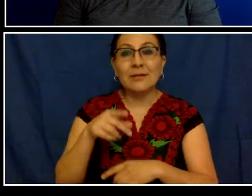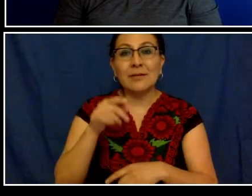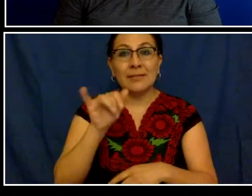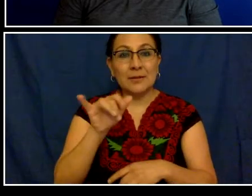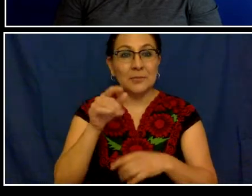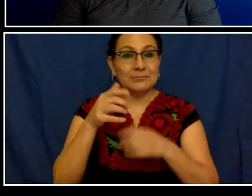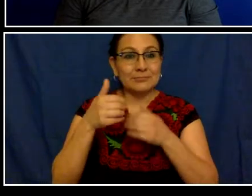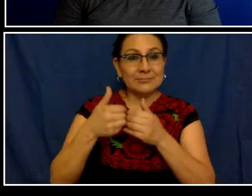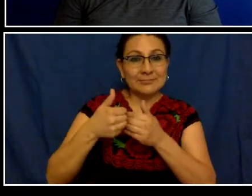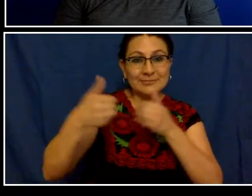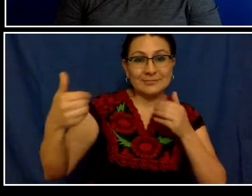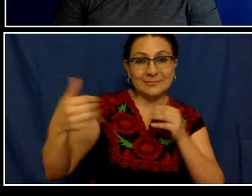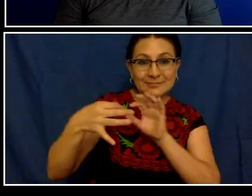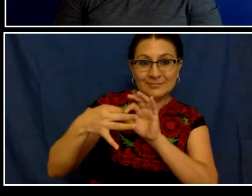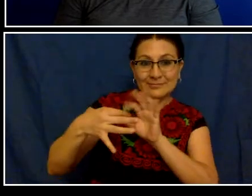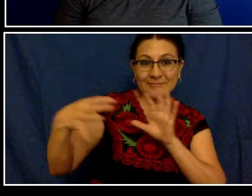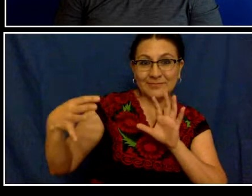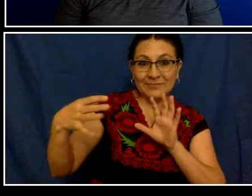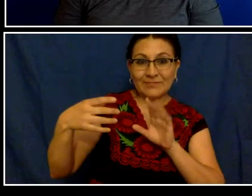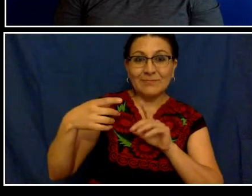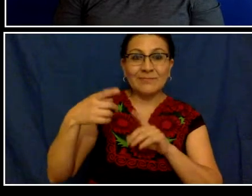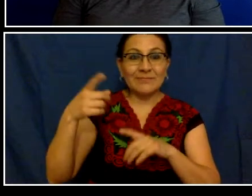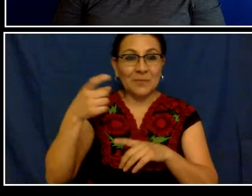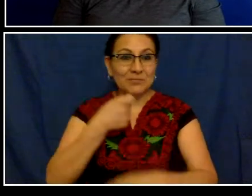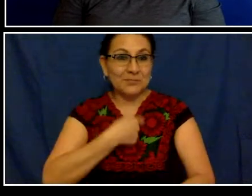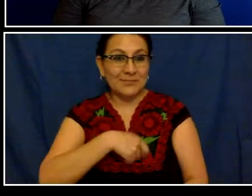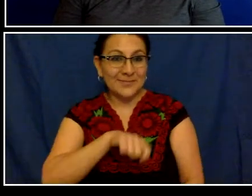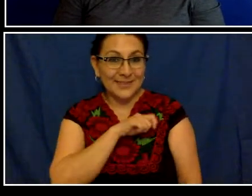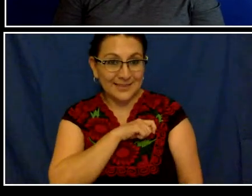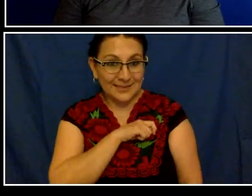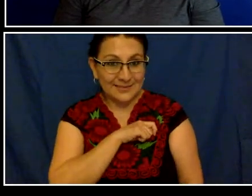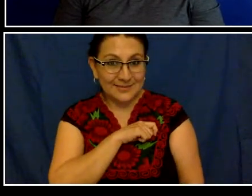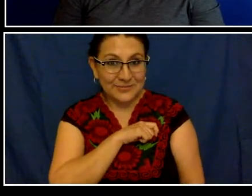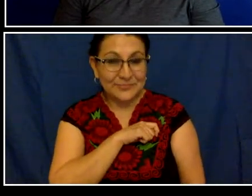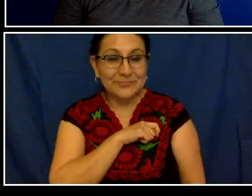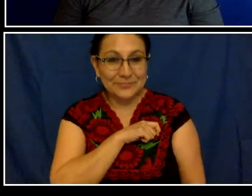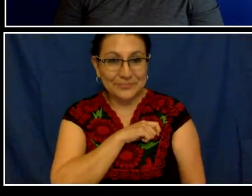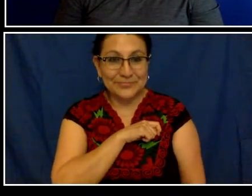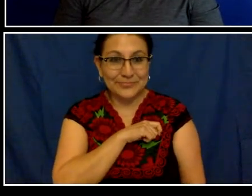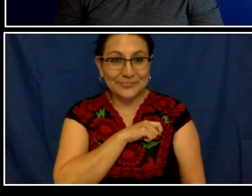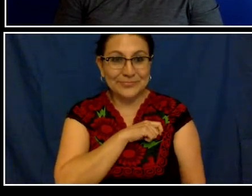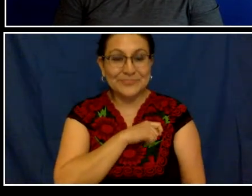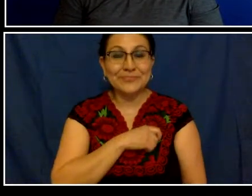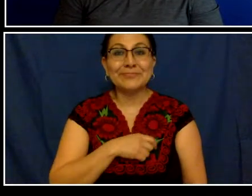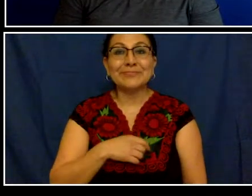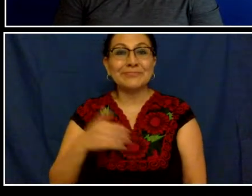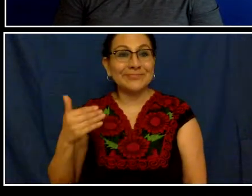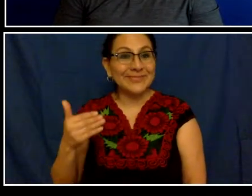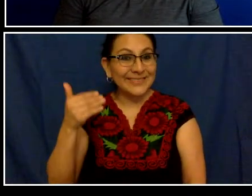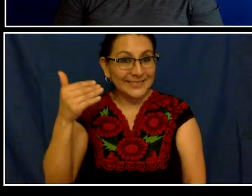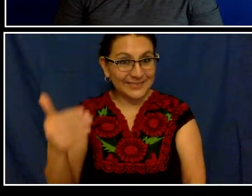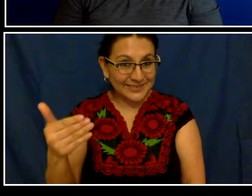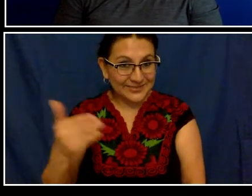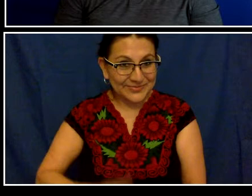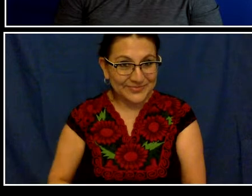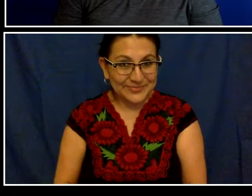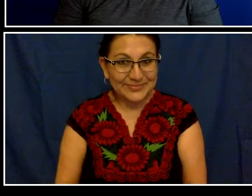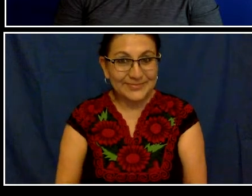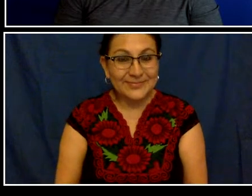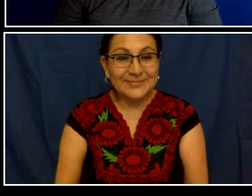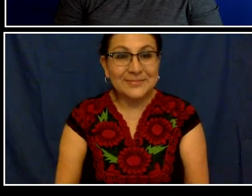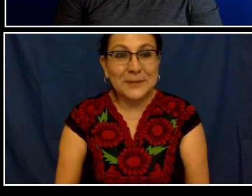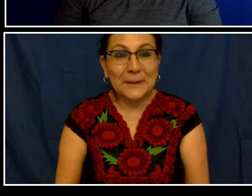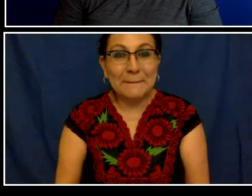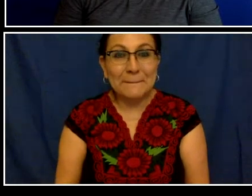September 16th, 1810. So that was a historical event that let us gain our independence from Spain.